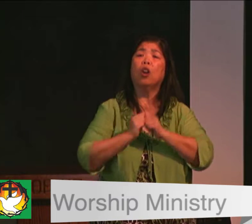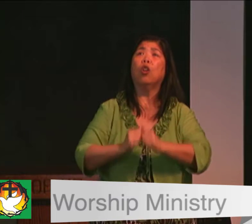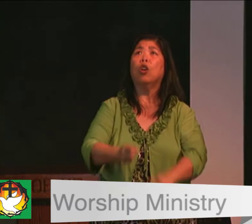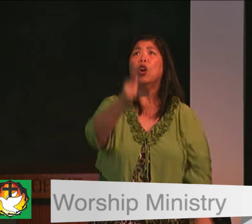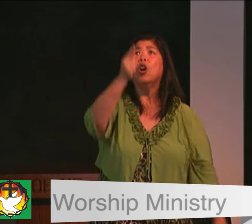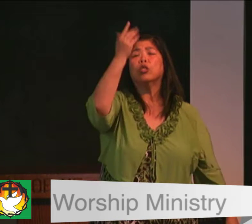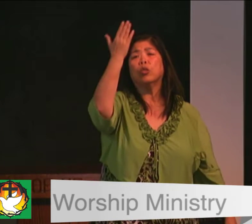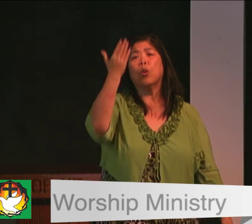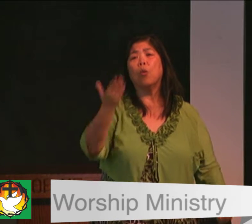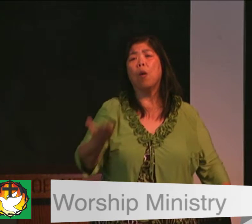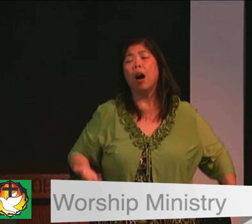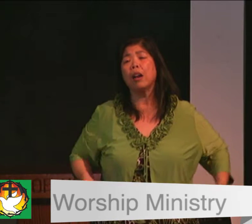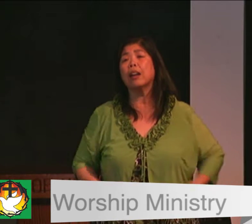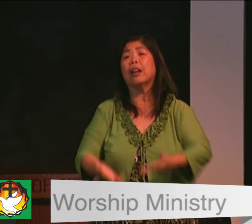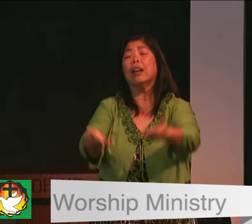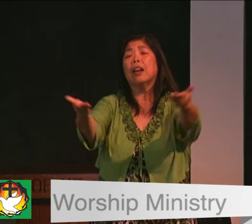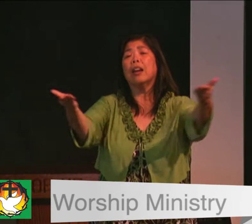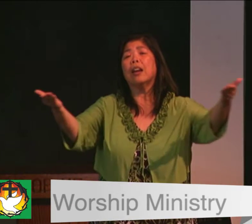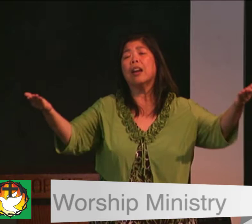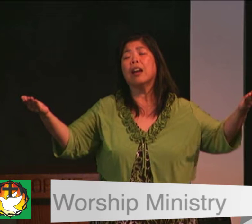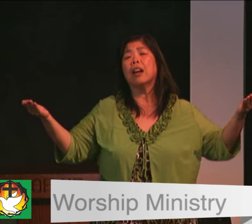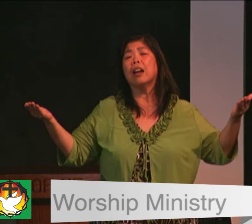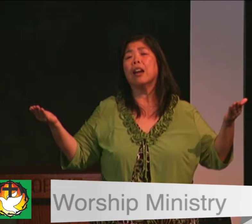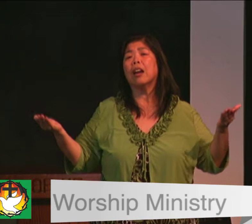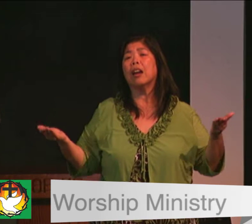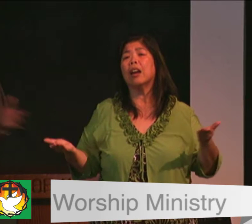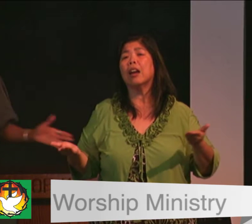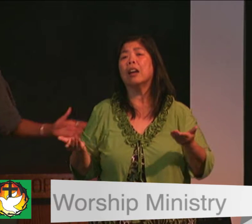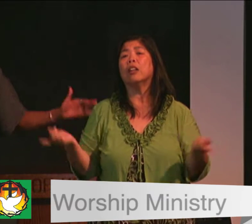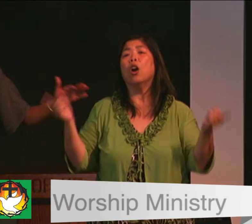together, you are here. When we